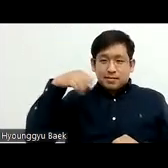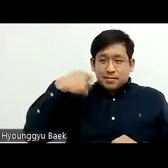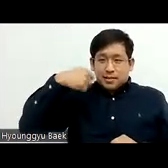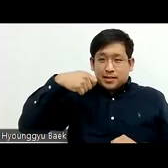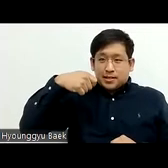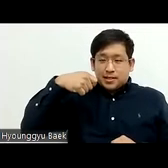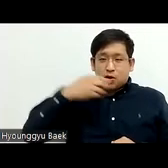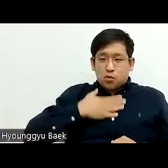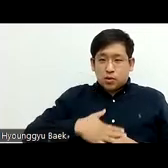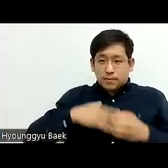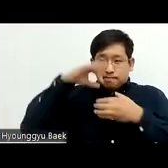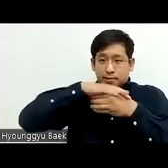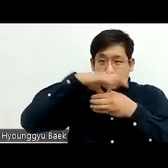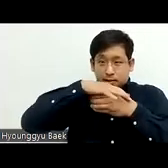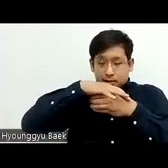know,